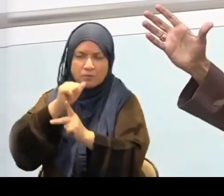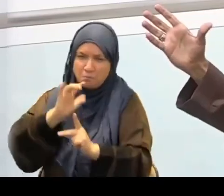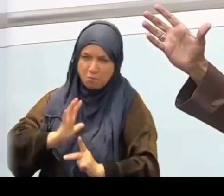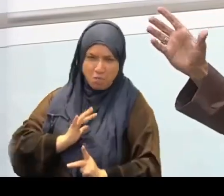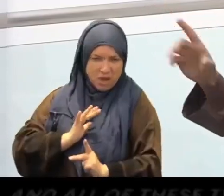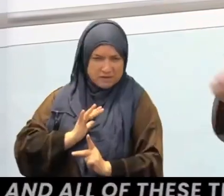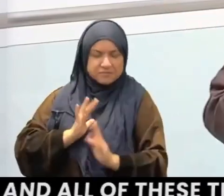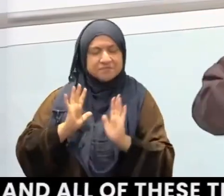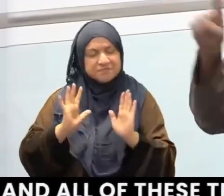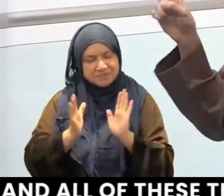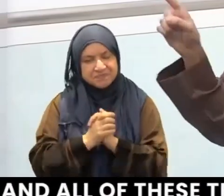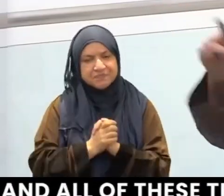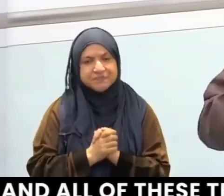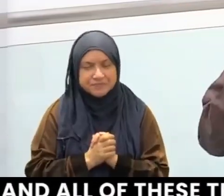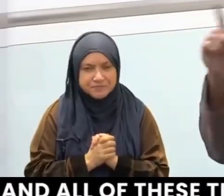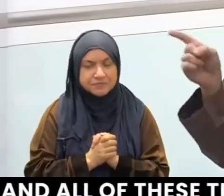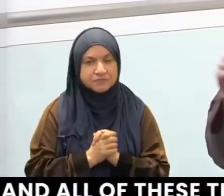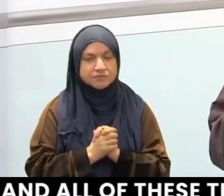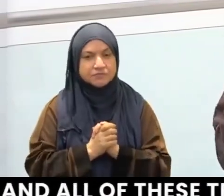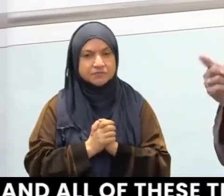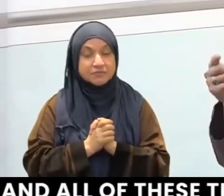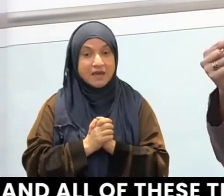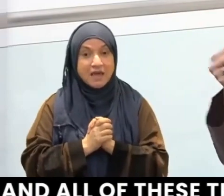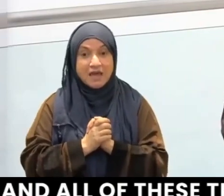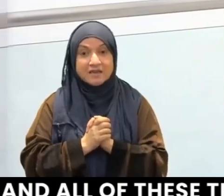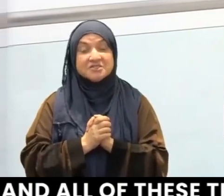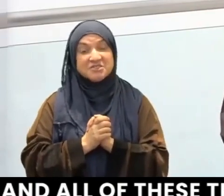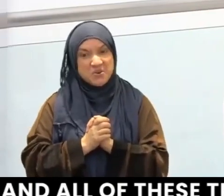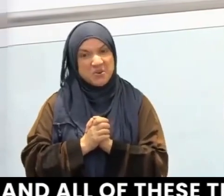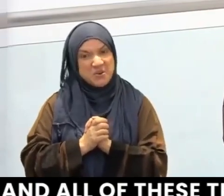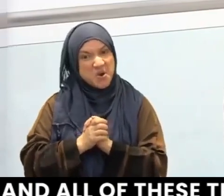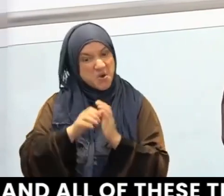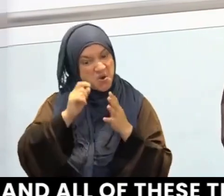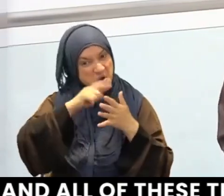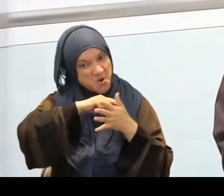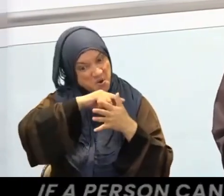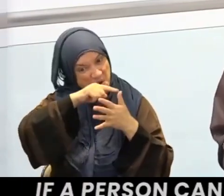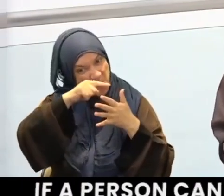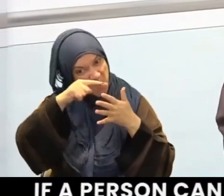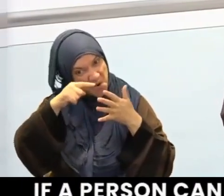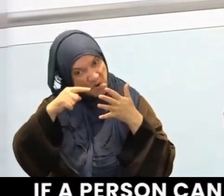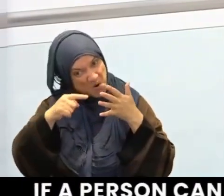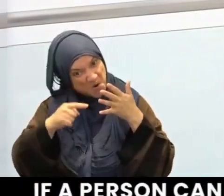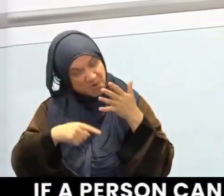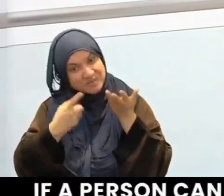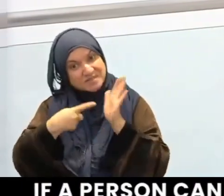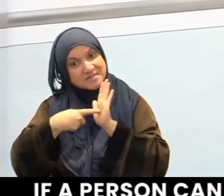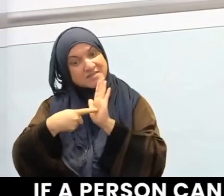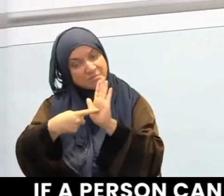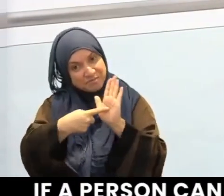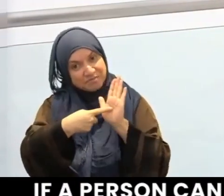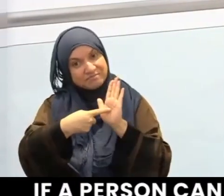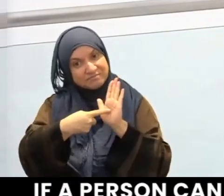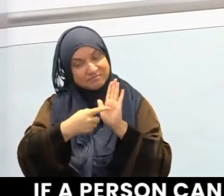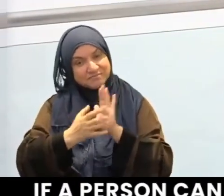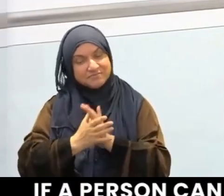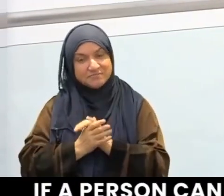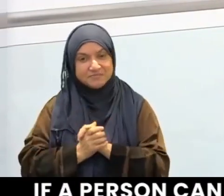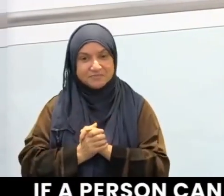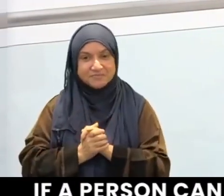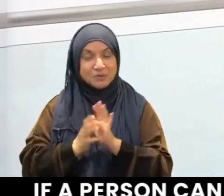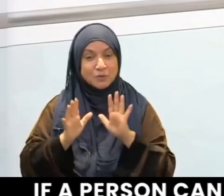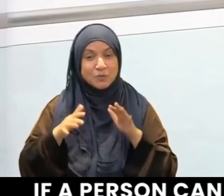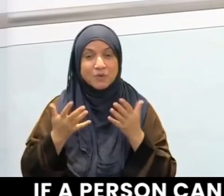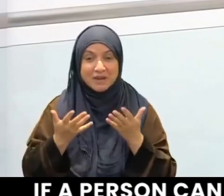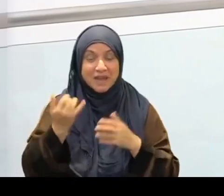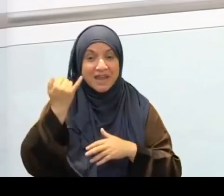modesty. And all of these traits are going back to the exact same two things if a person can maintain these things